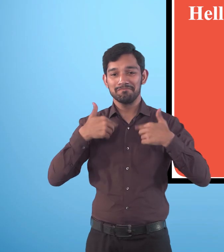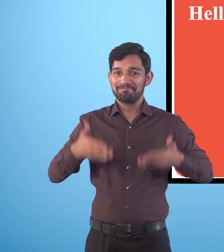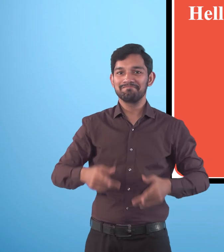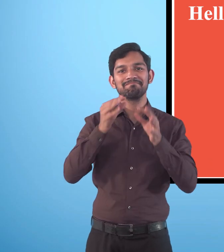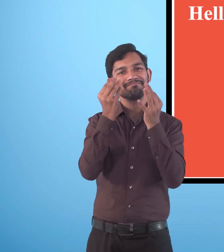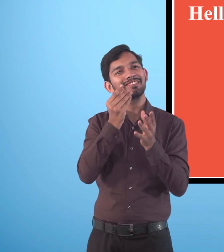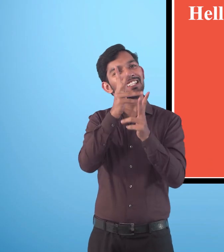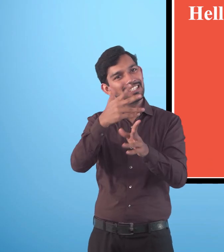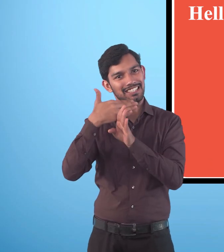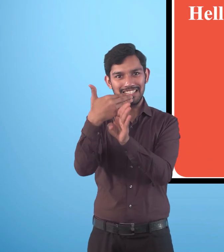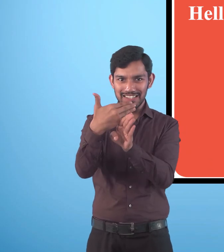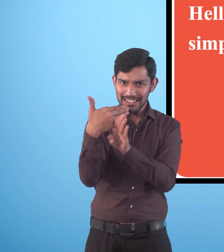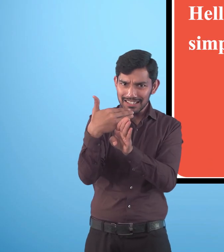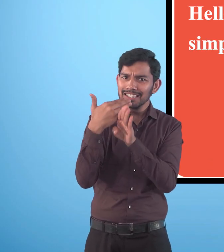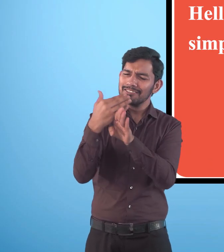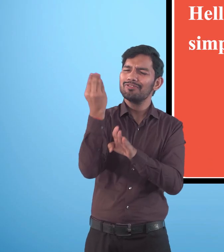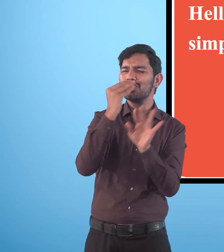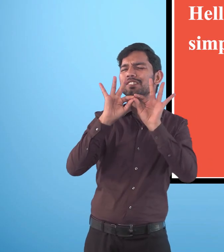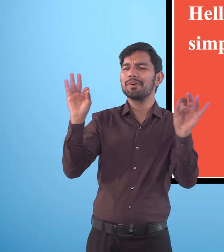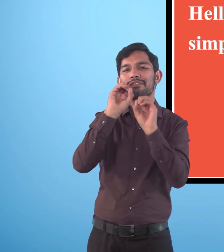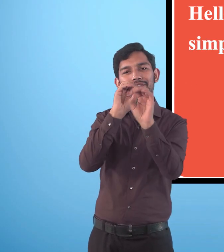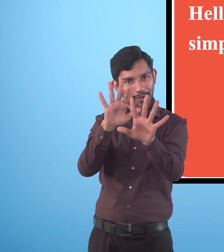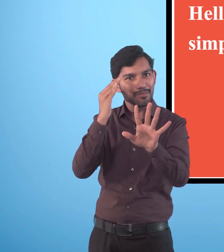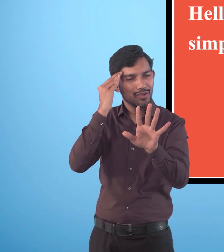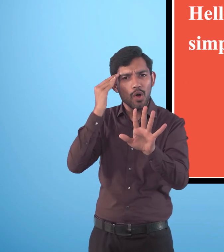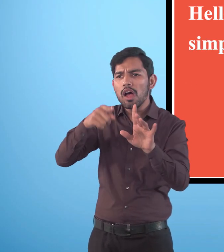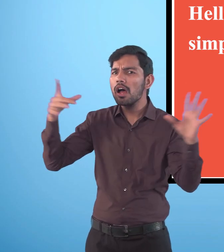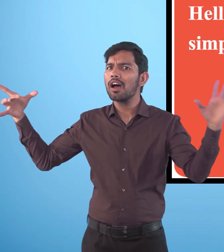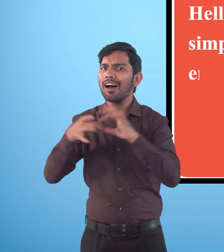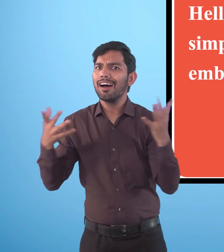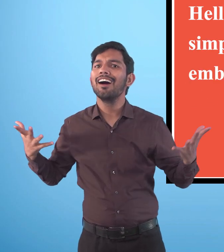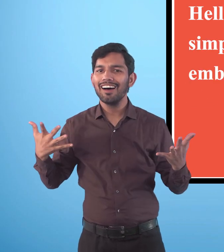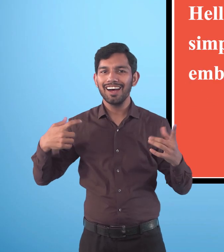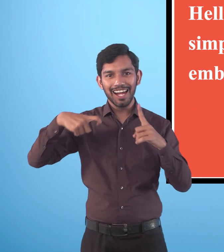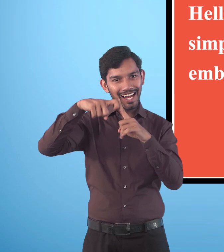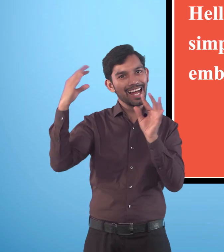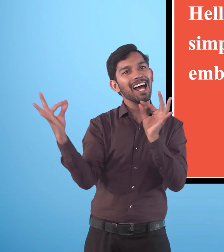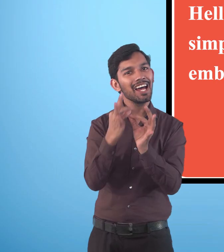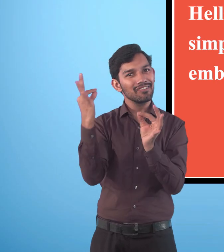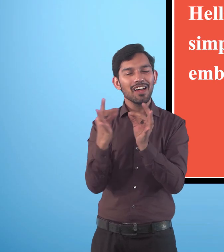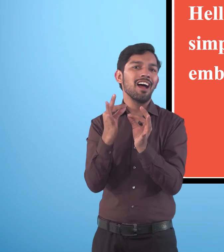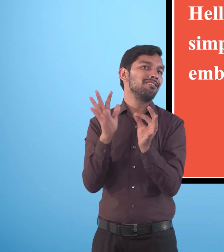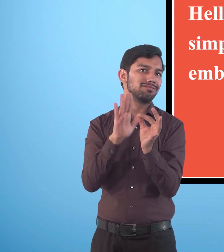I am here today to share some simple information about Kathiawar embroidery.